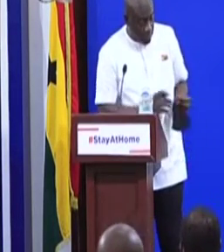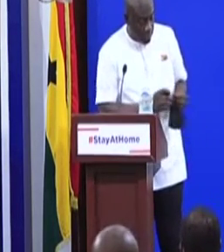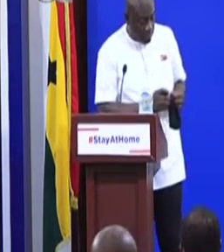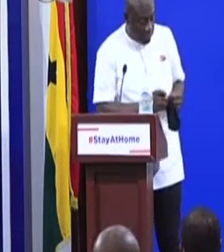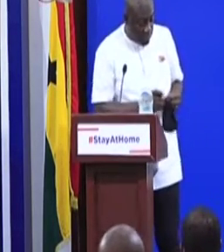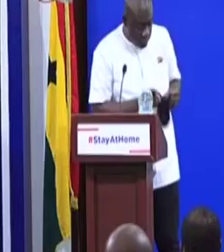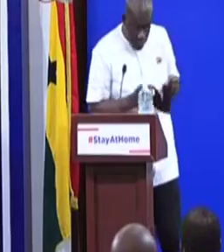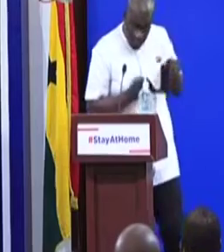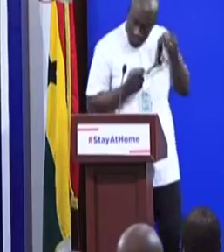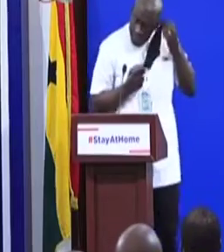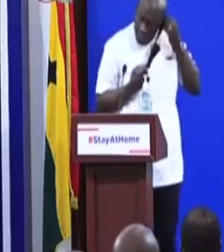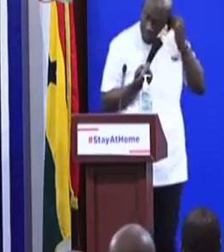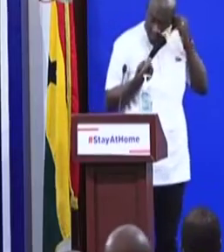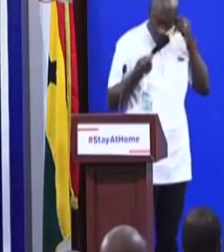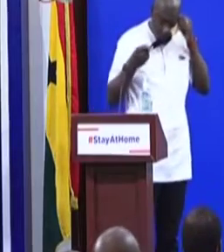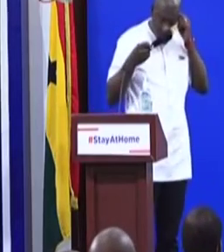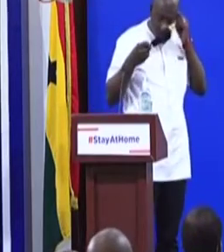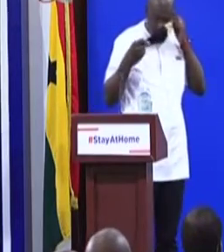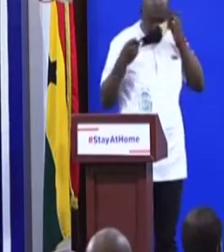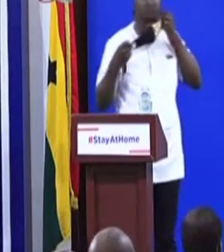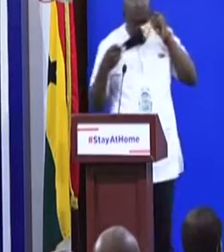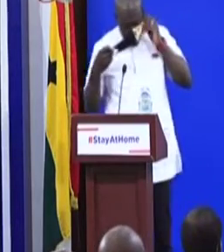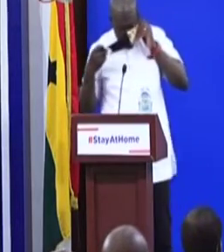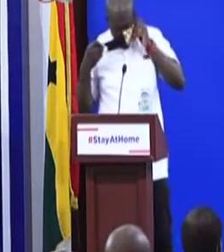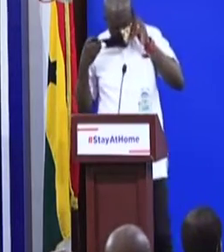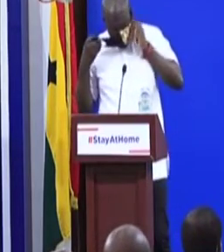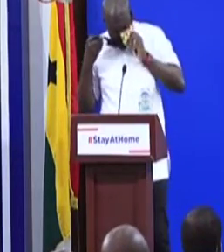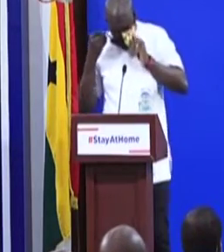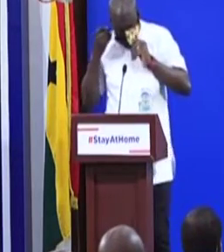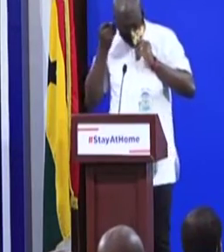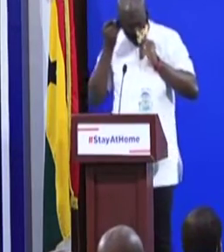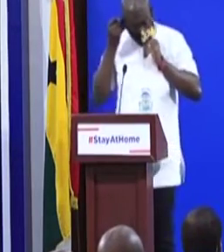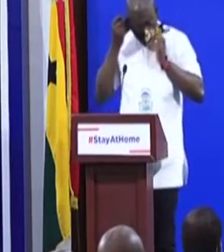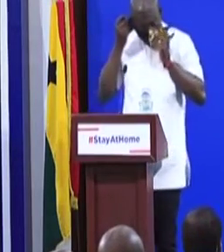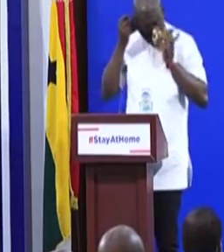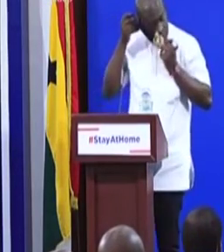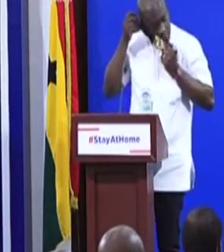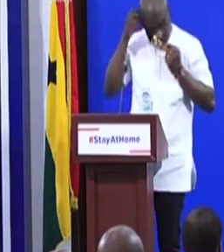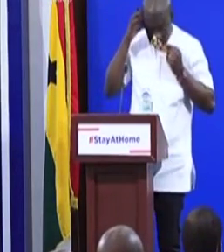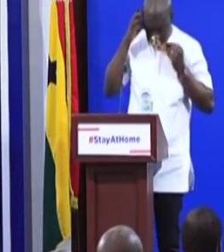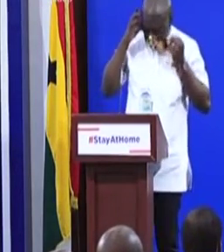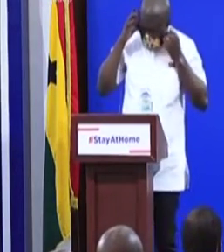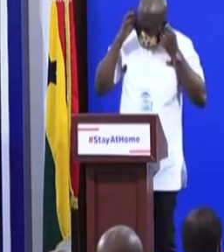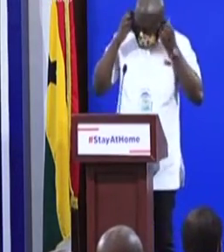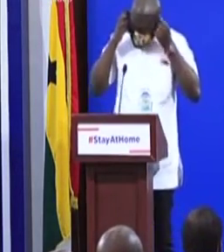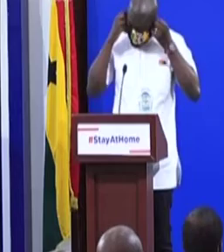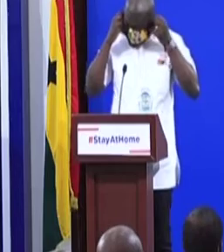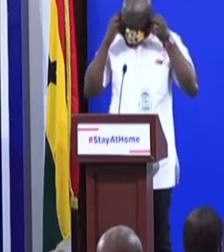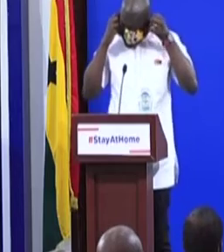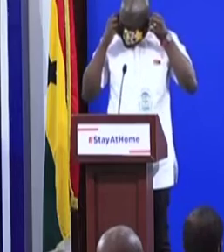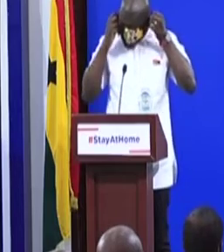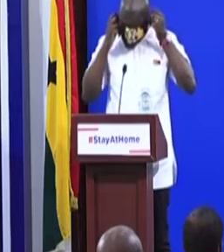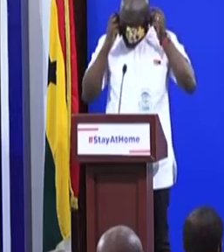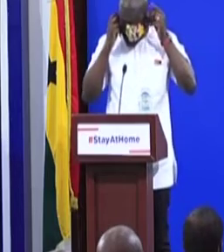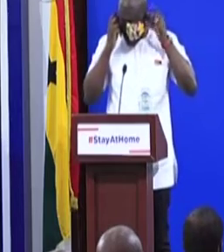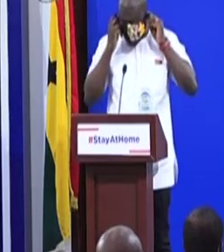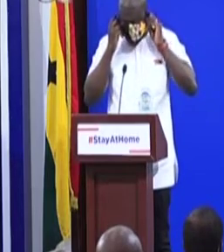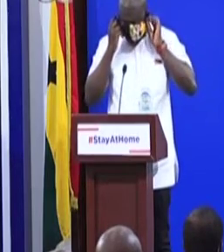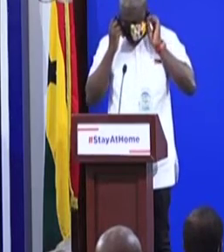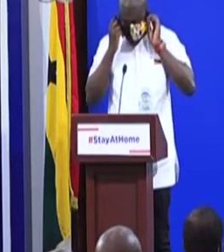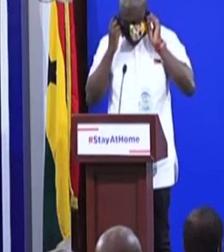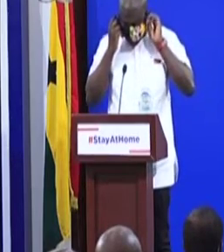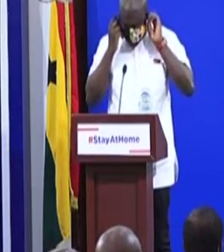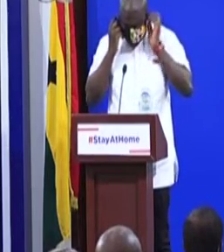and then hearing impaired? And then with security, we're getting reports that some police officers are still not getting their stipends and